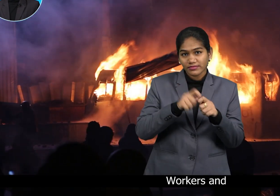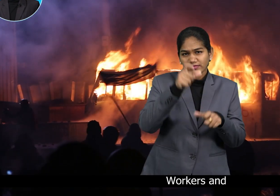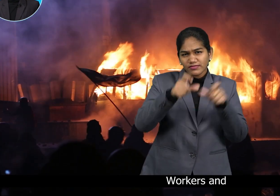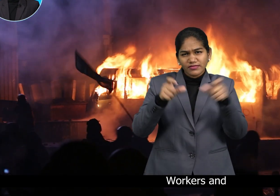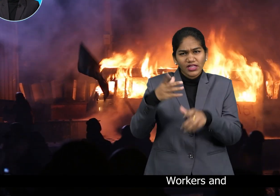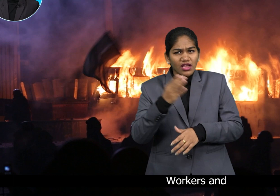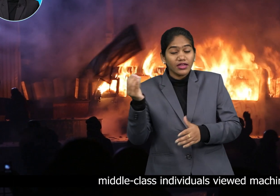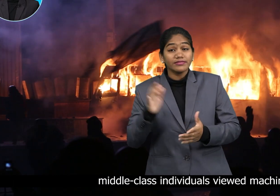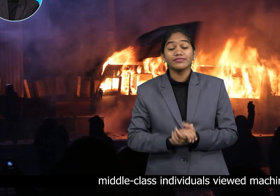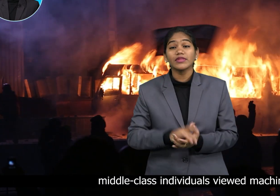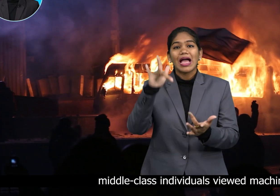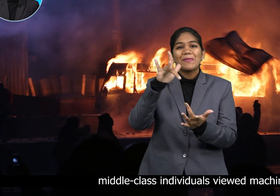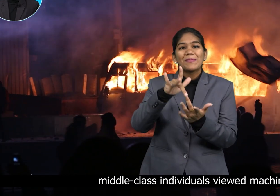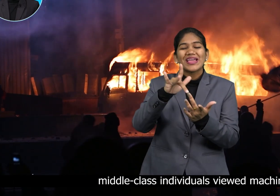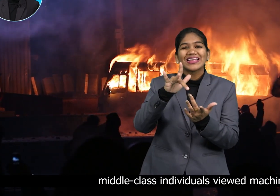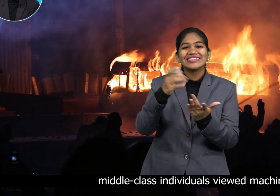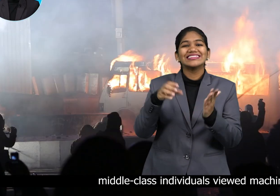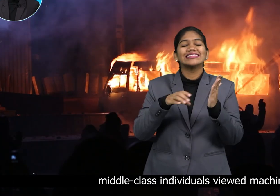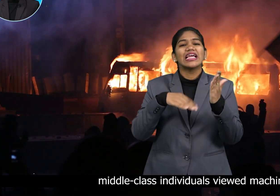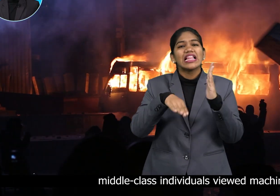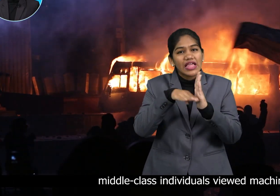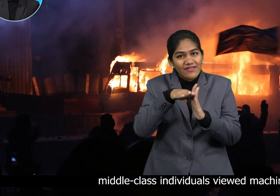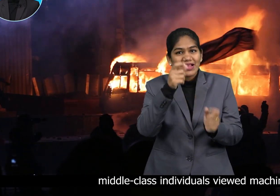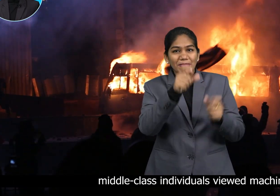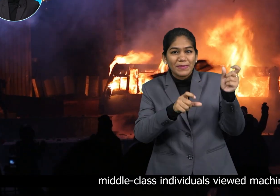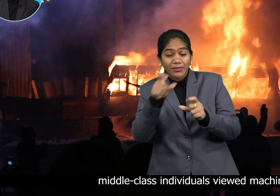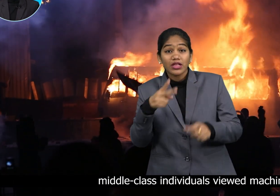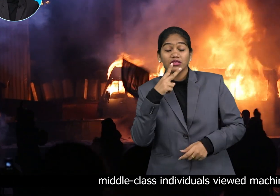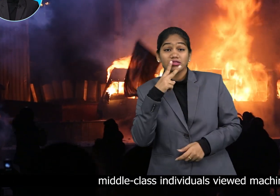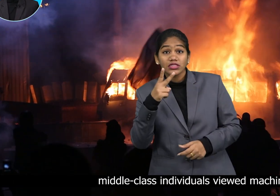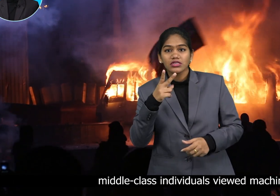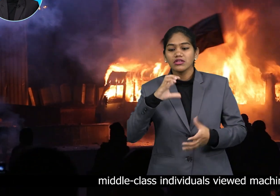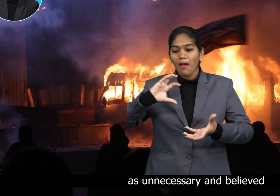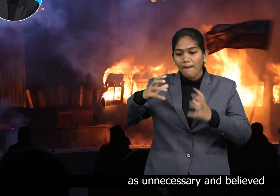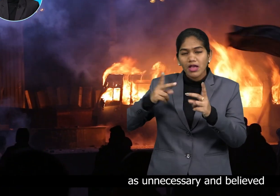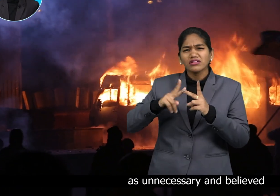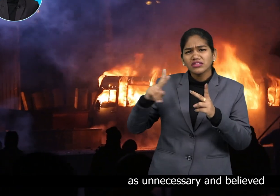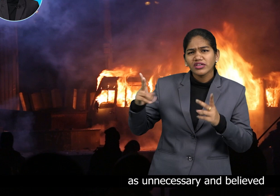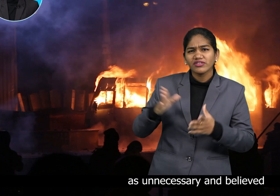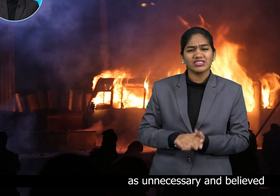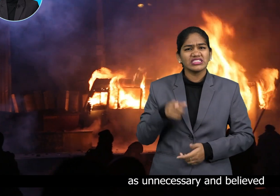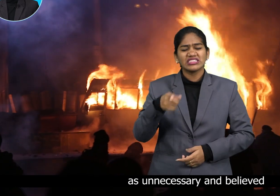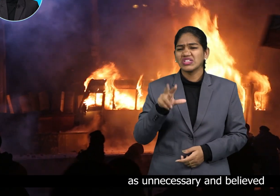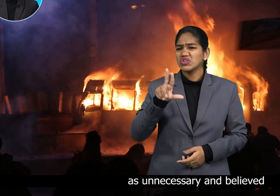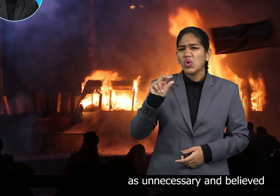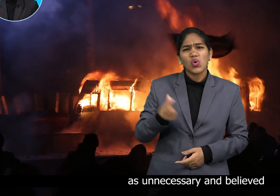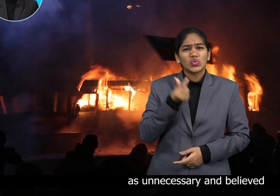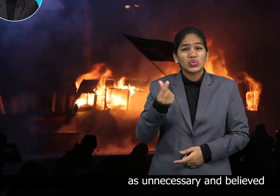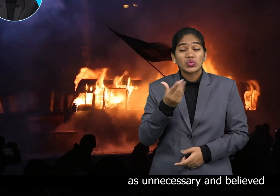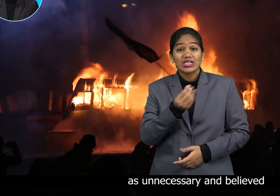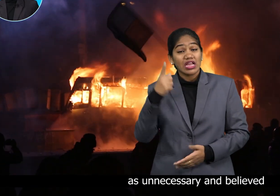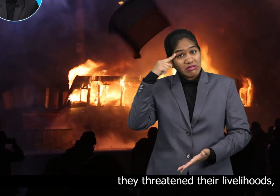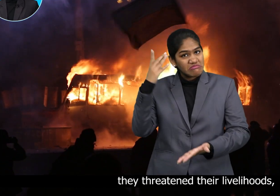Workers and middle-class individuals viewed machines as unnecessary and